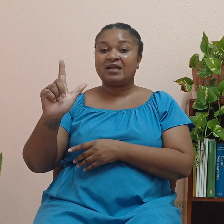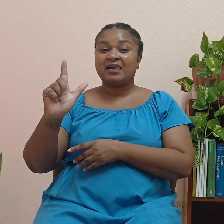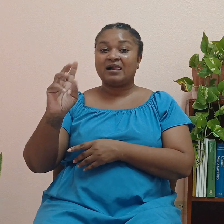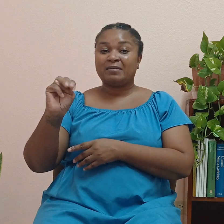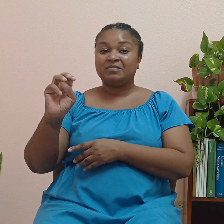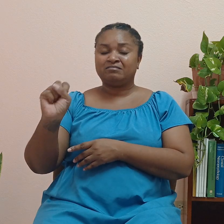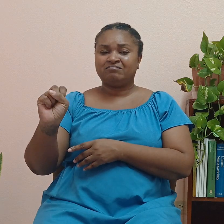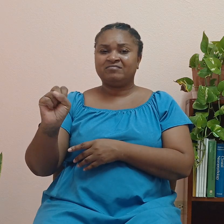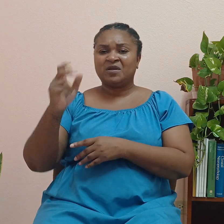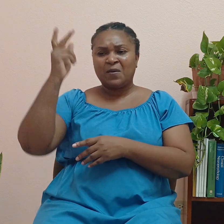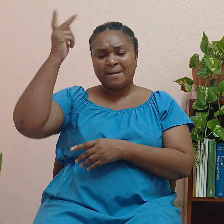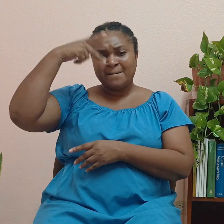Proverbs,